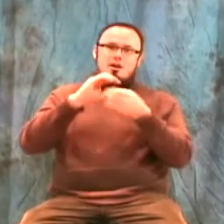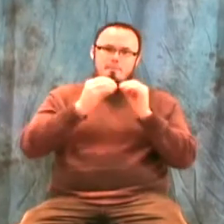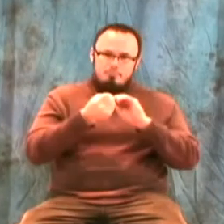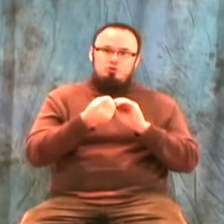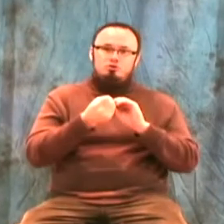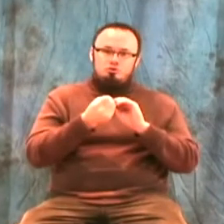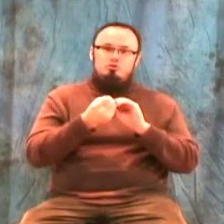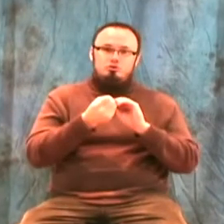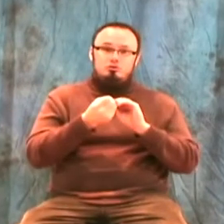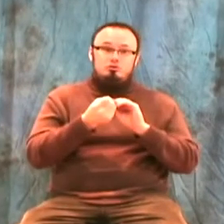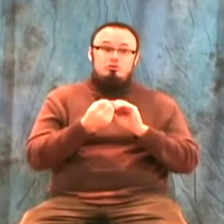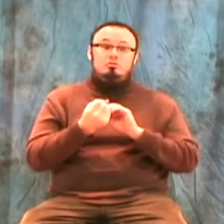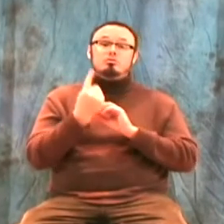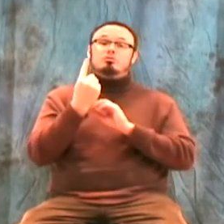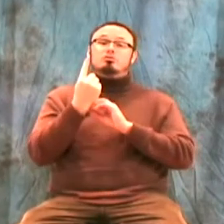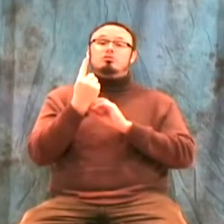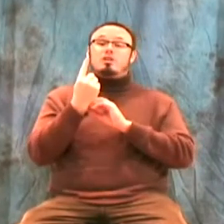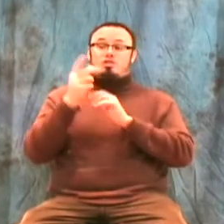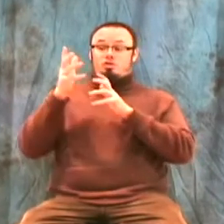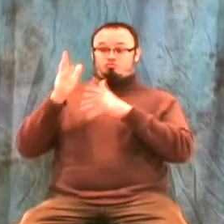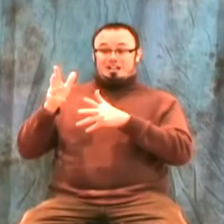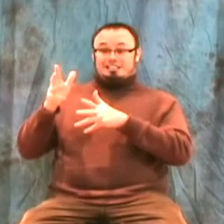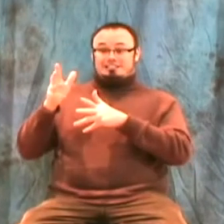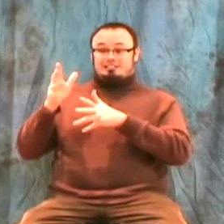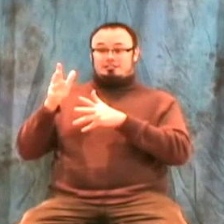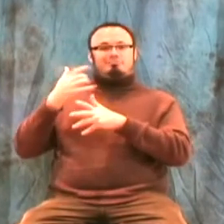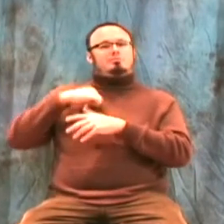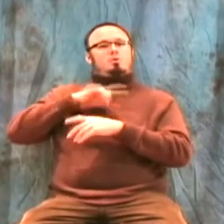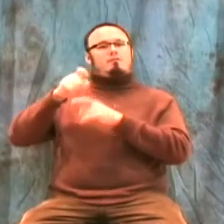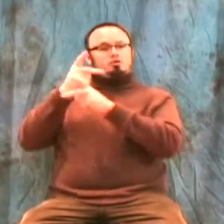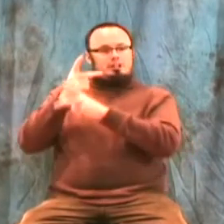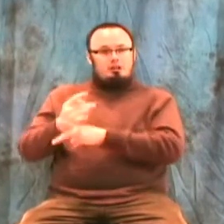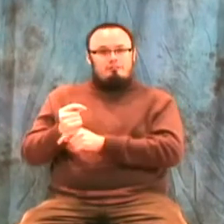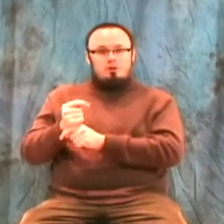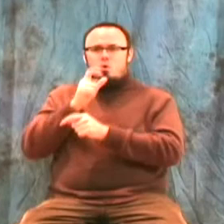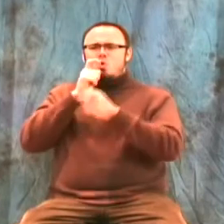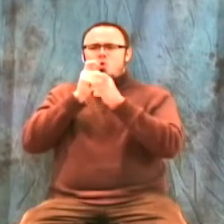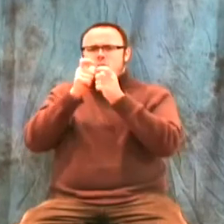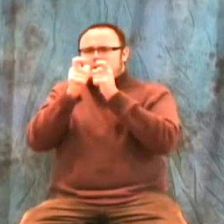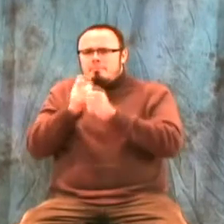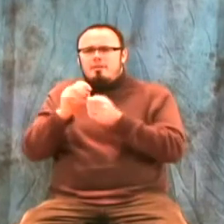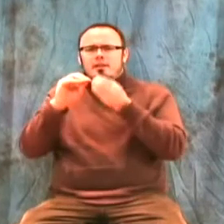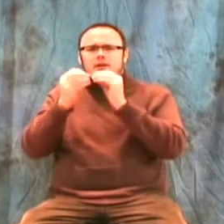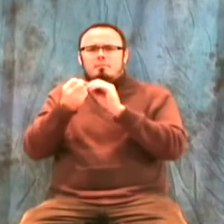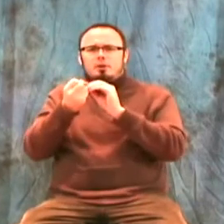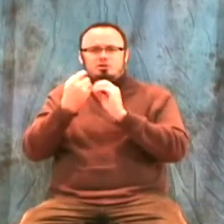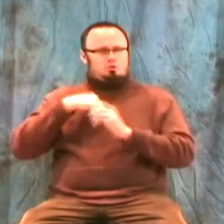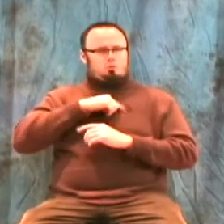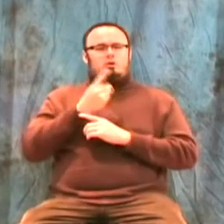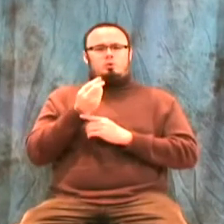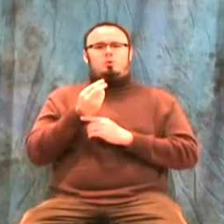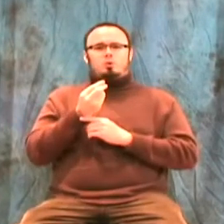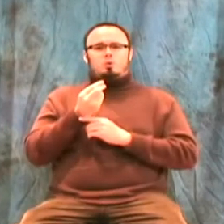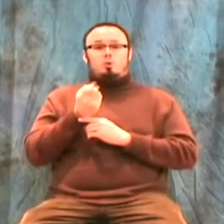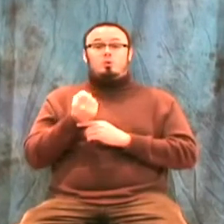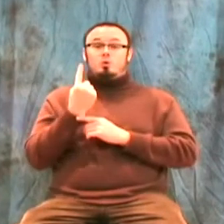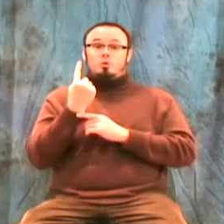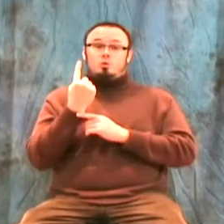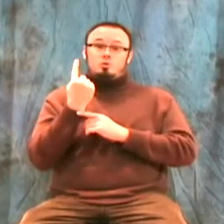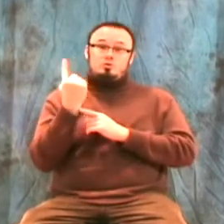But they said, He left the rest up to us. We are the manipulators of numbers. Still some went farther to suggest